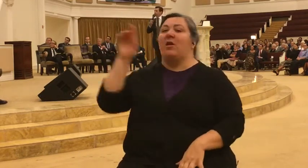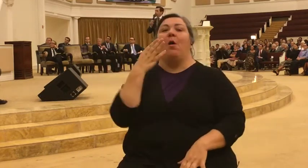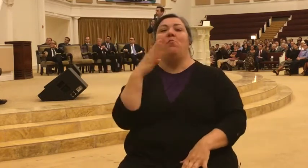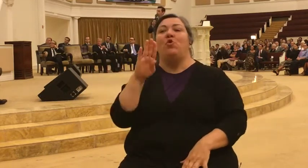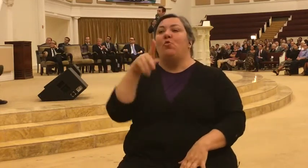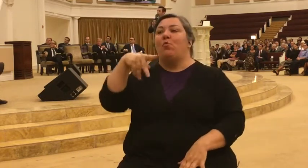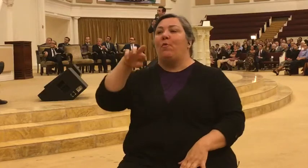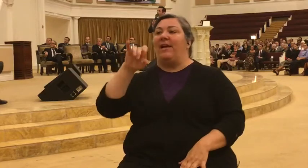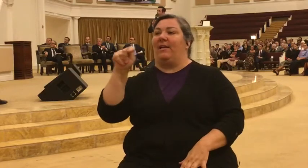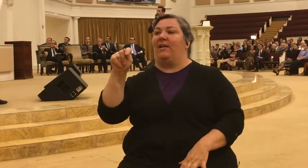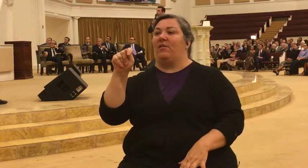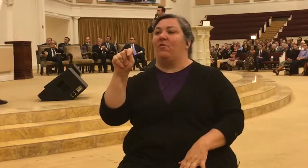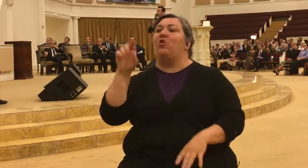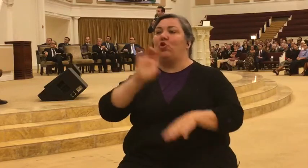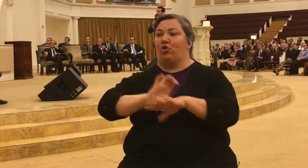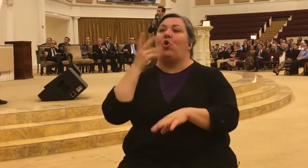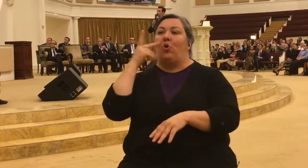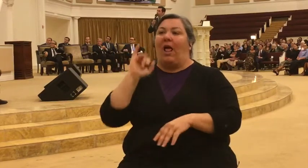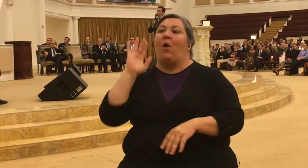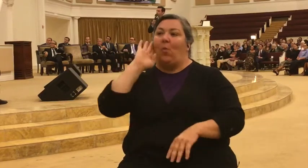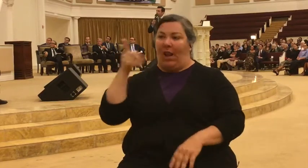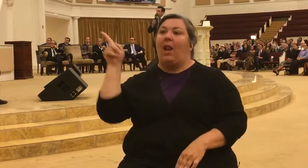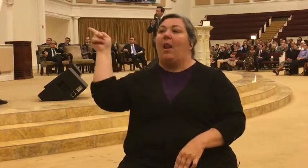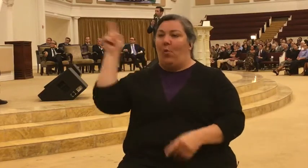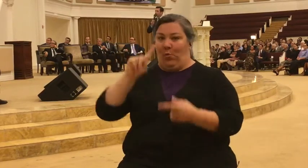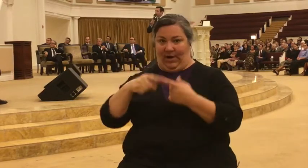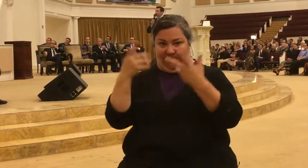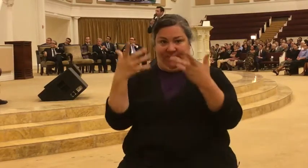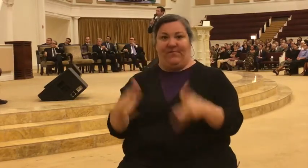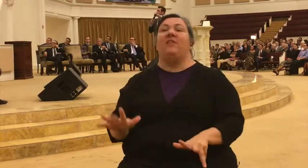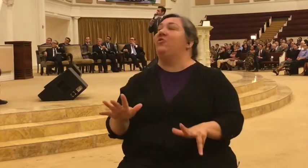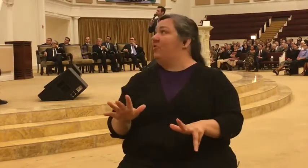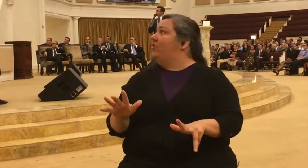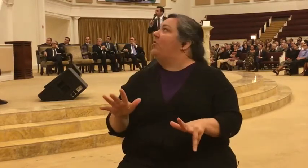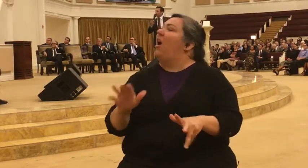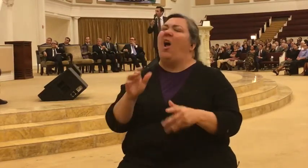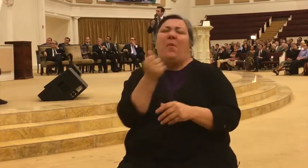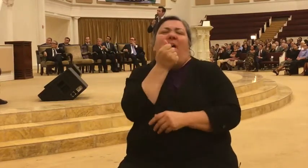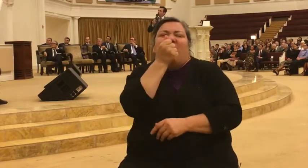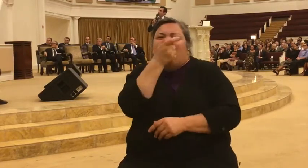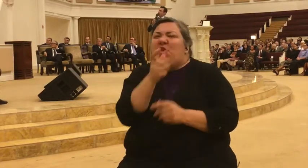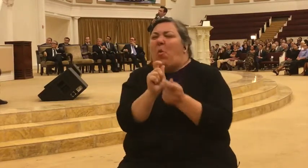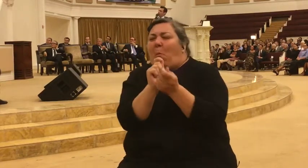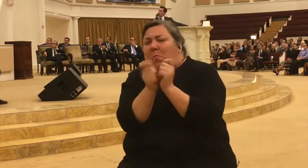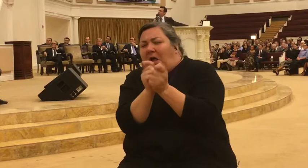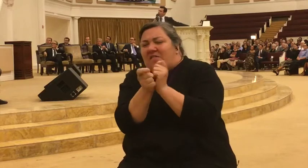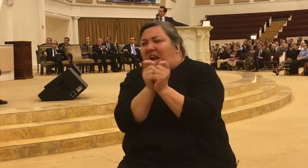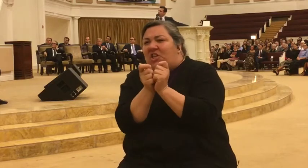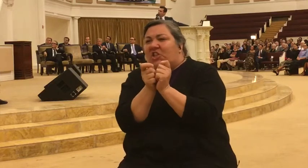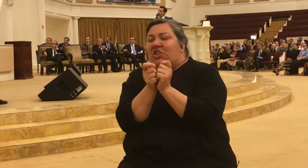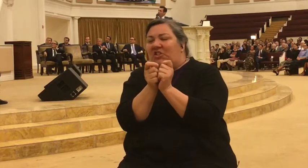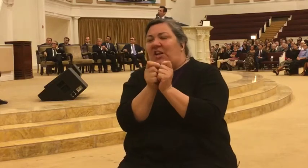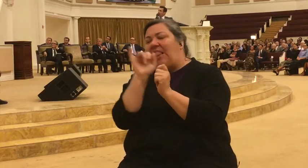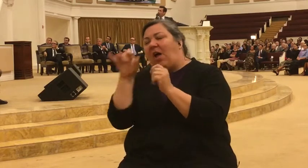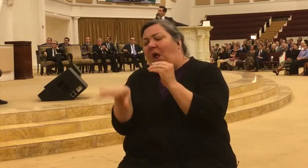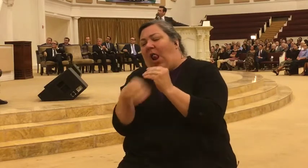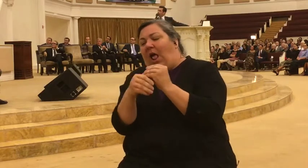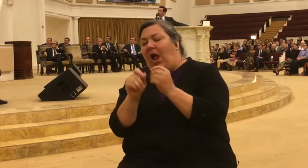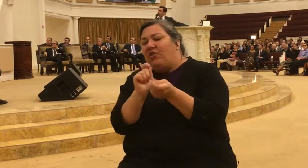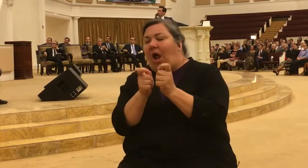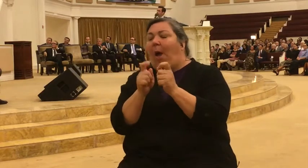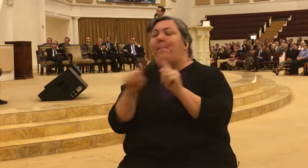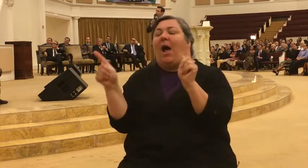of what the sanctuary will eventually look like when it's completed. There have been a few modifications to that blueprint,